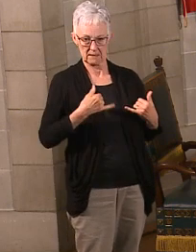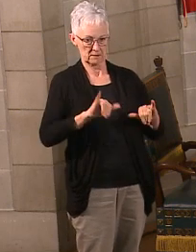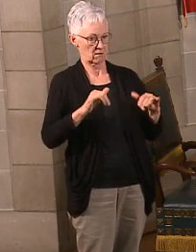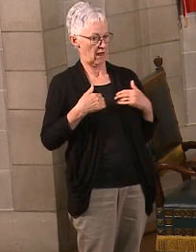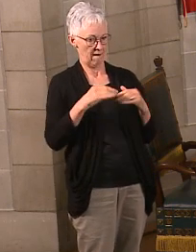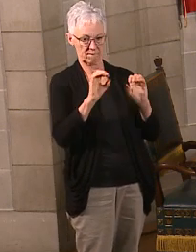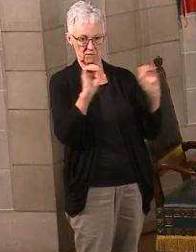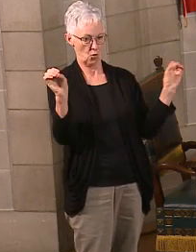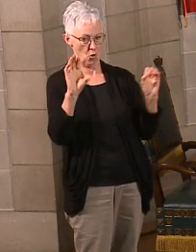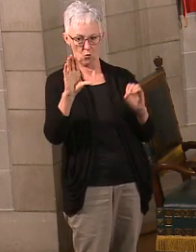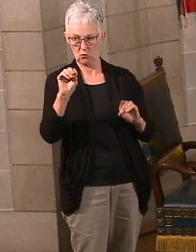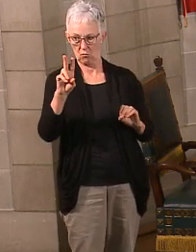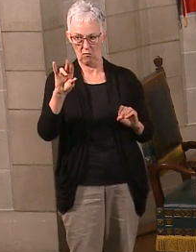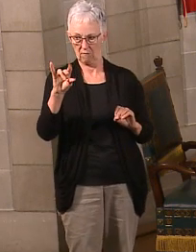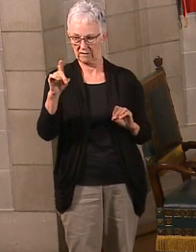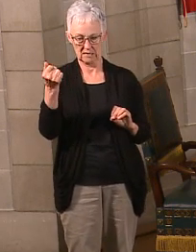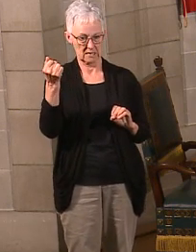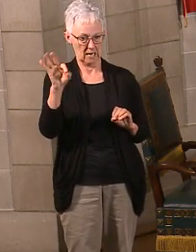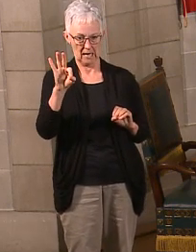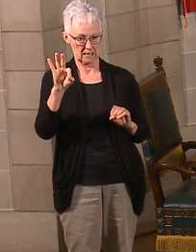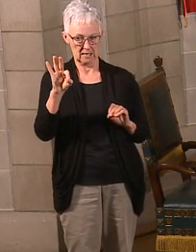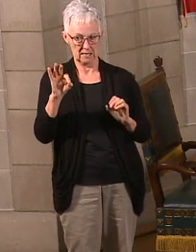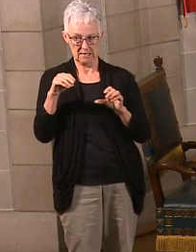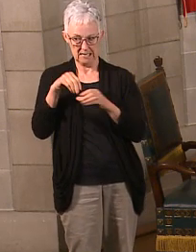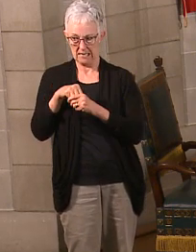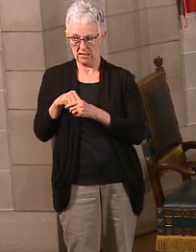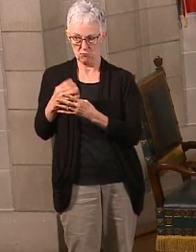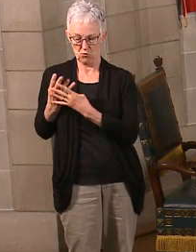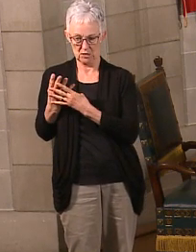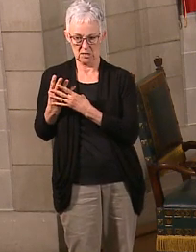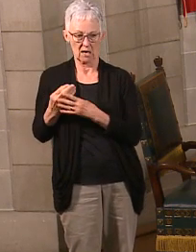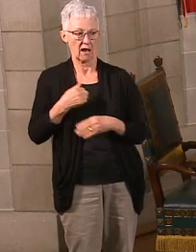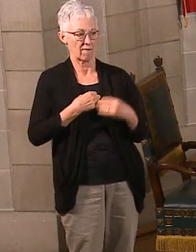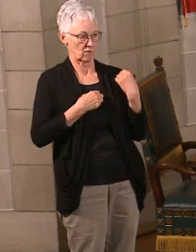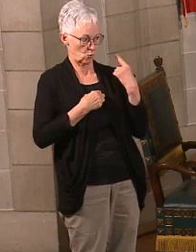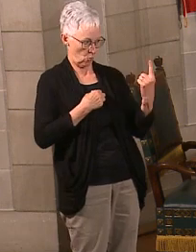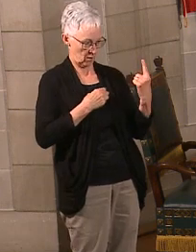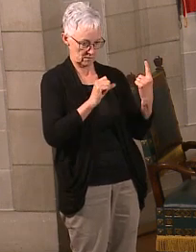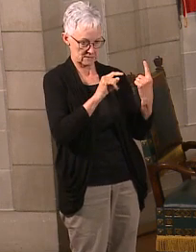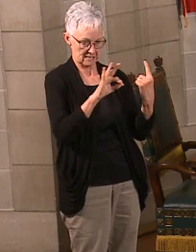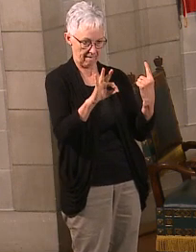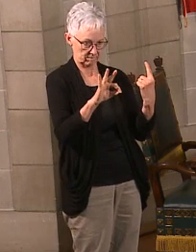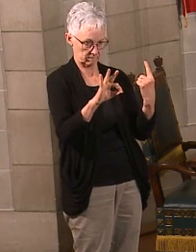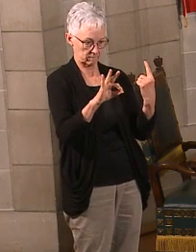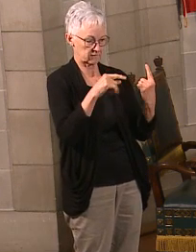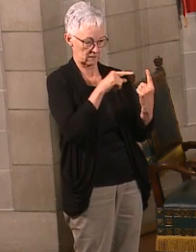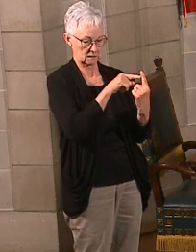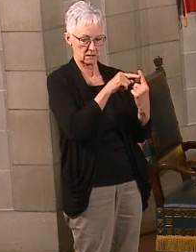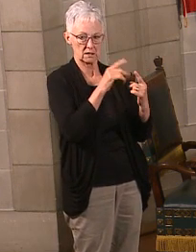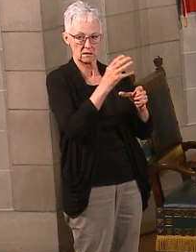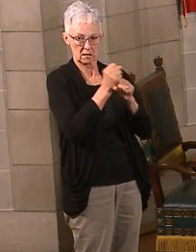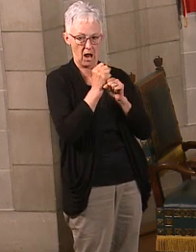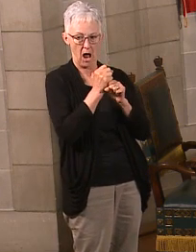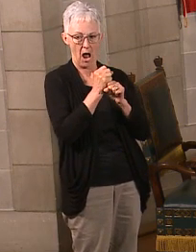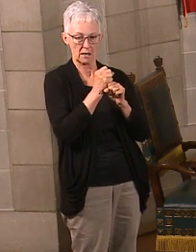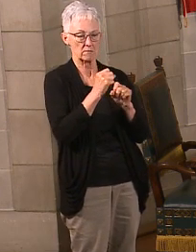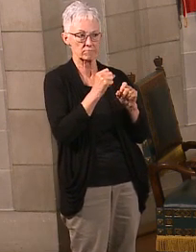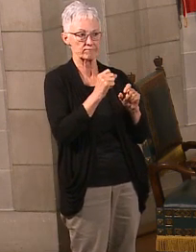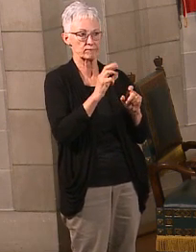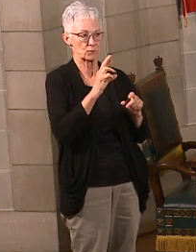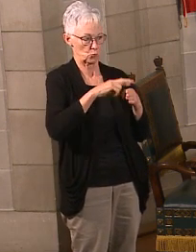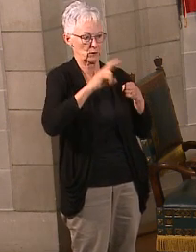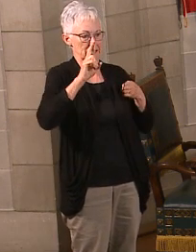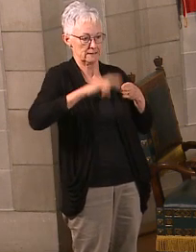inmates, no inmates that are symptomatic. We have had one staff member that had a positive test result. That person has now been at home